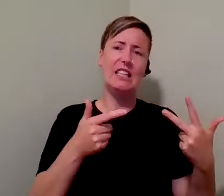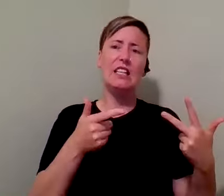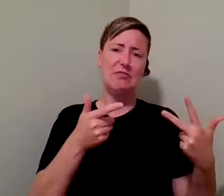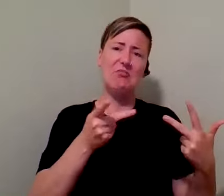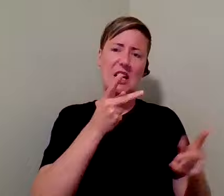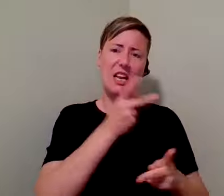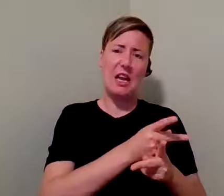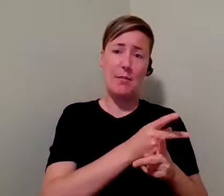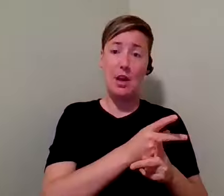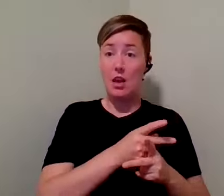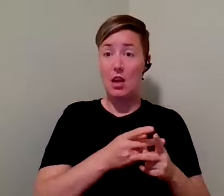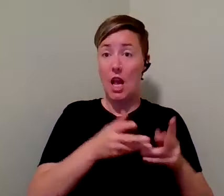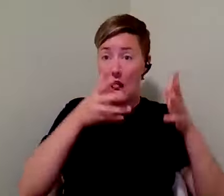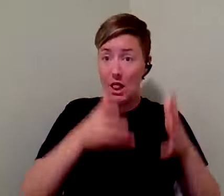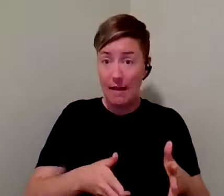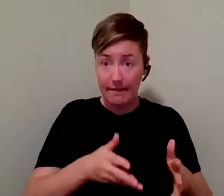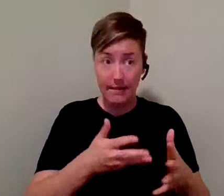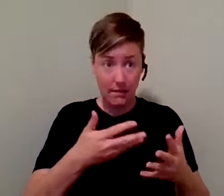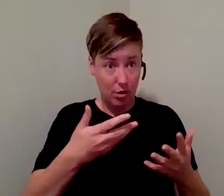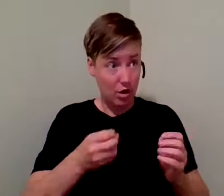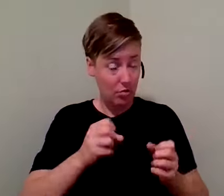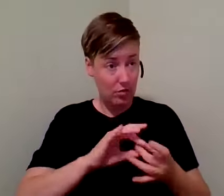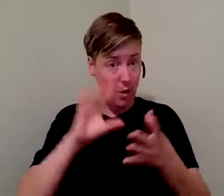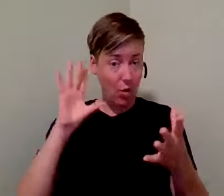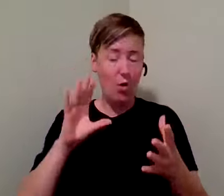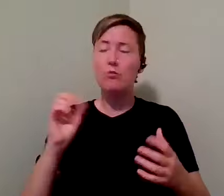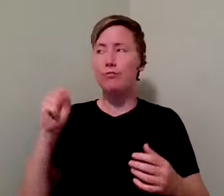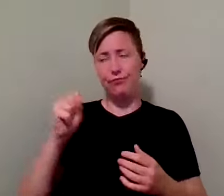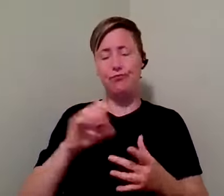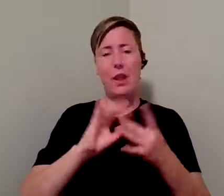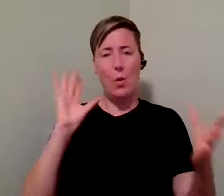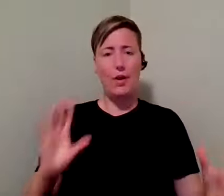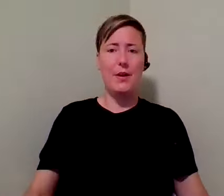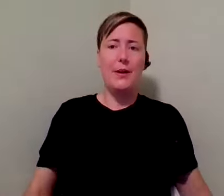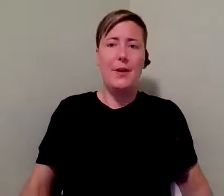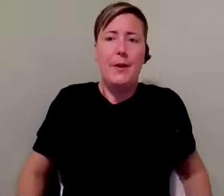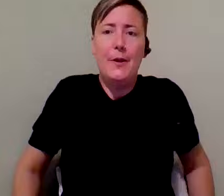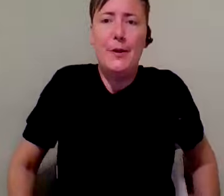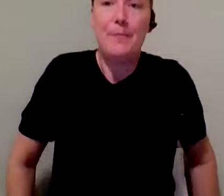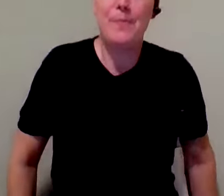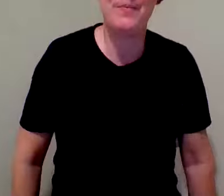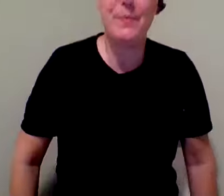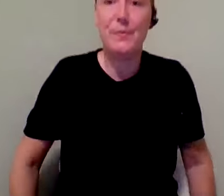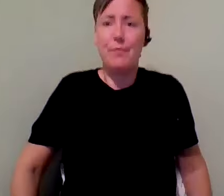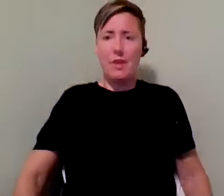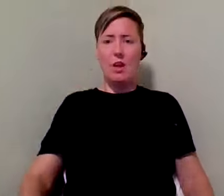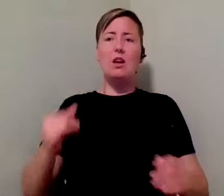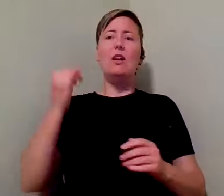to let go of? I said, yeah. So he said, here's a new prayer. If there is a God, please remove the defects that I don't want,